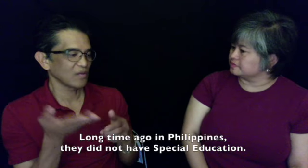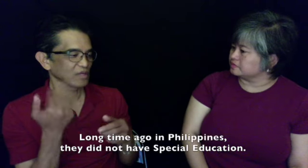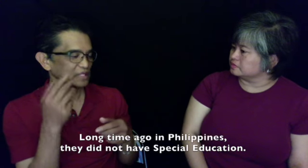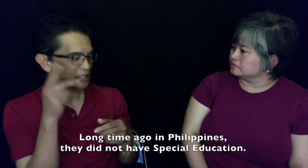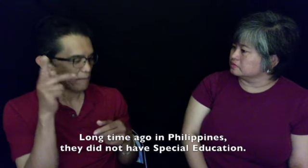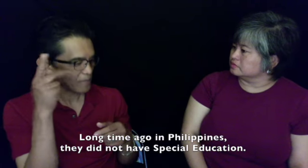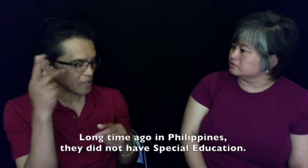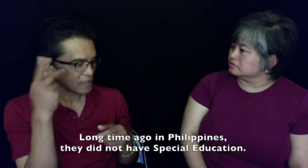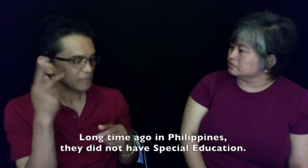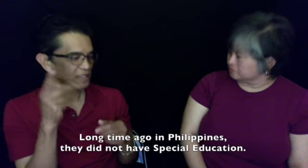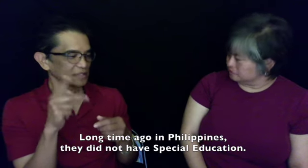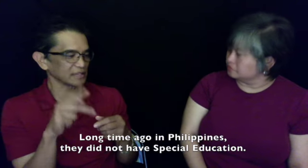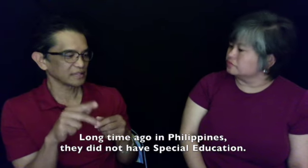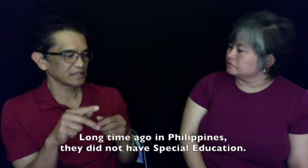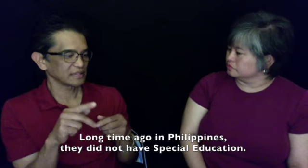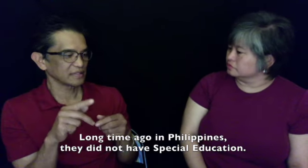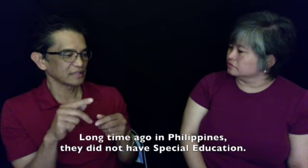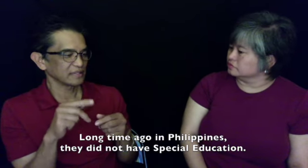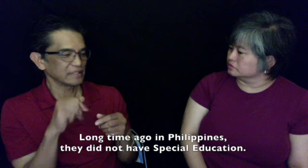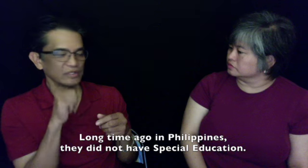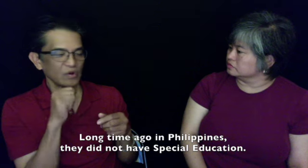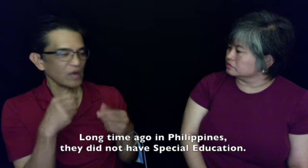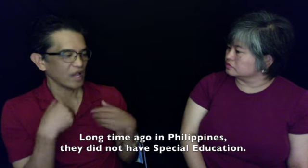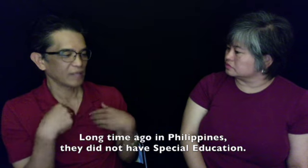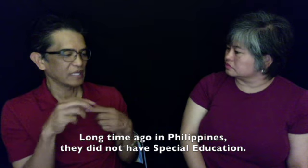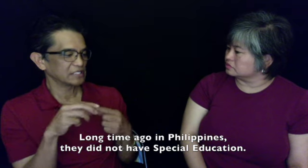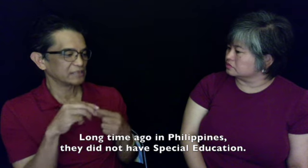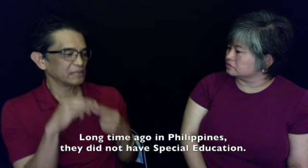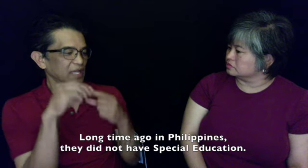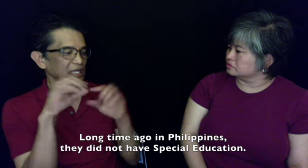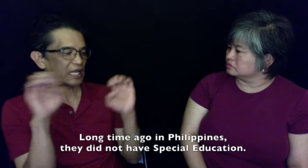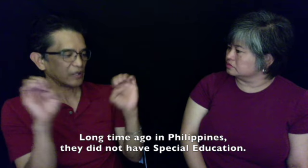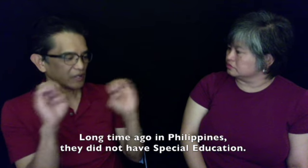A long time ago in the Philippines, they did not have special education.